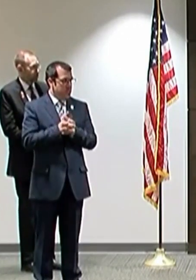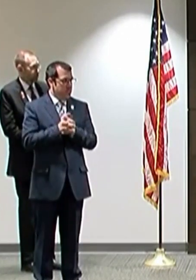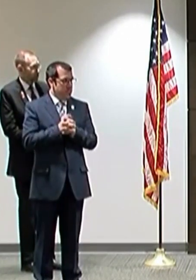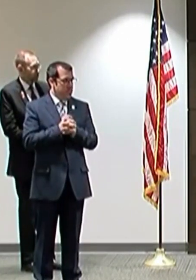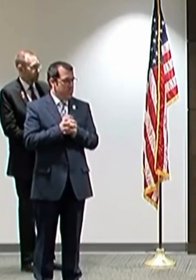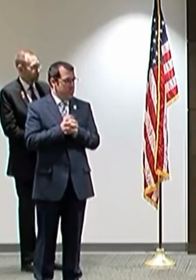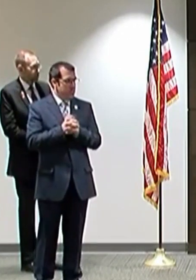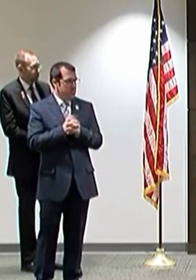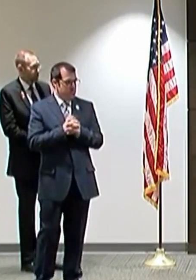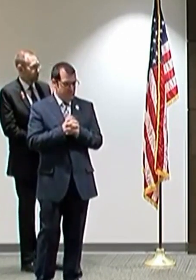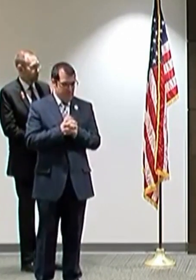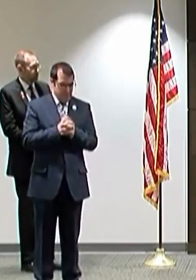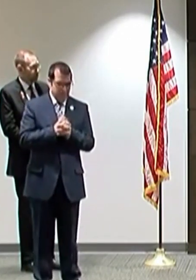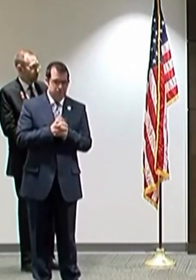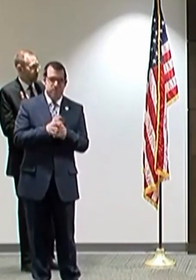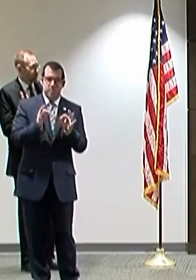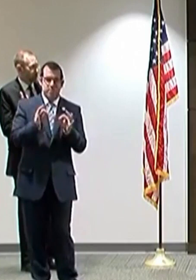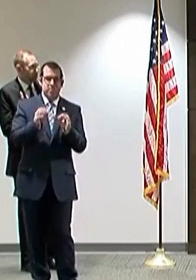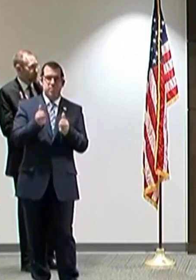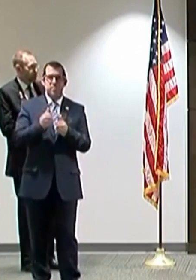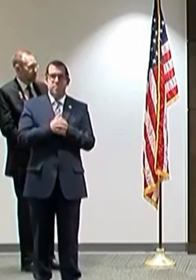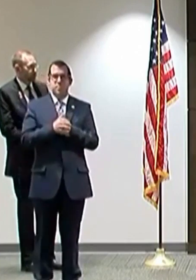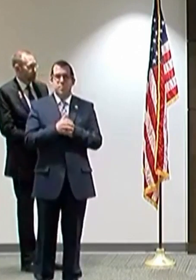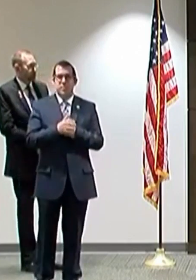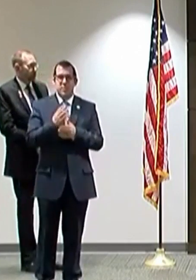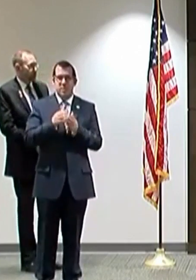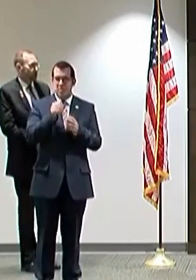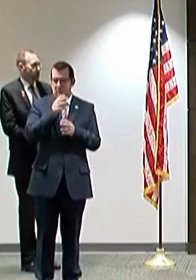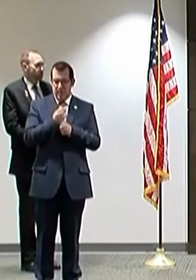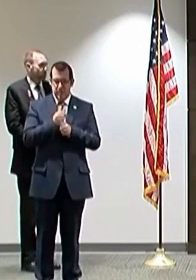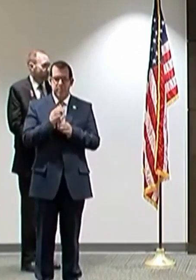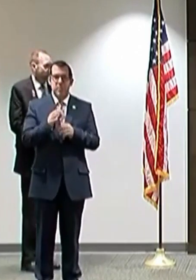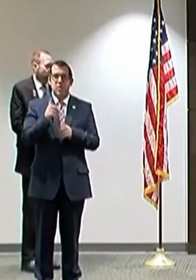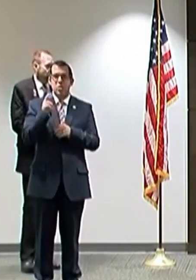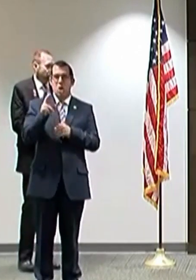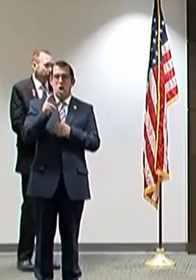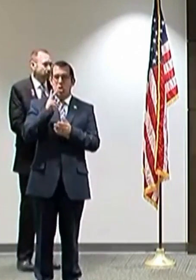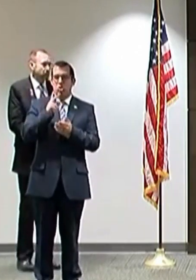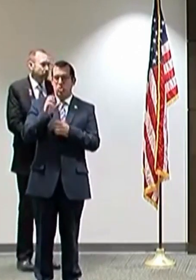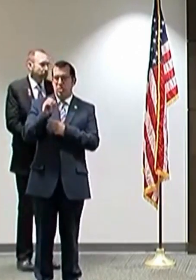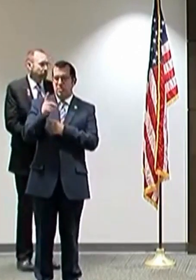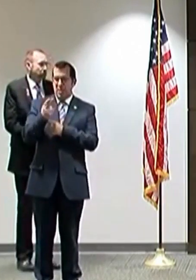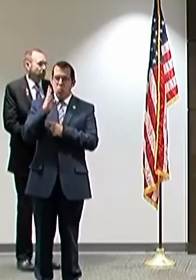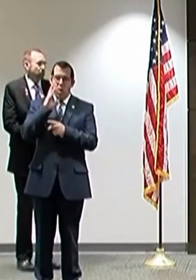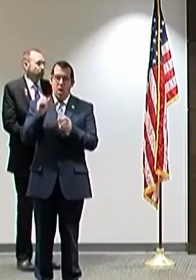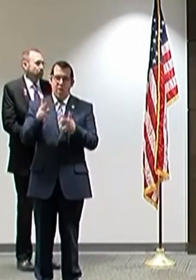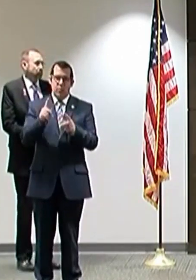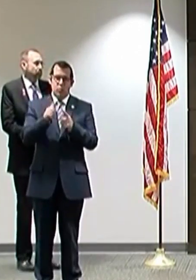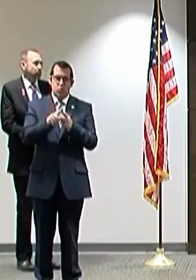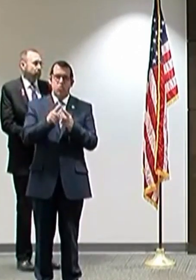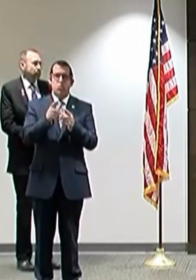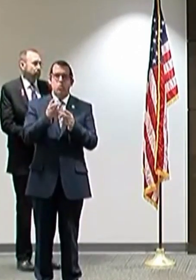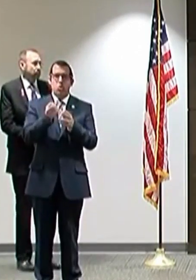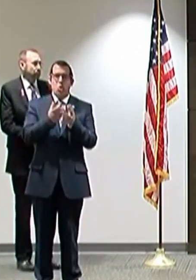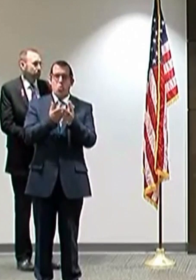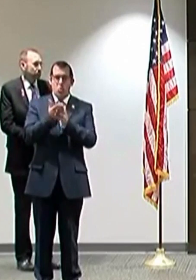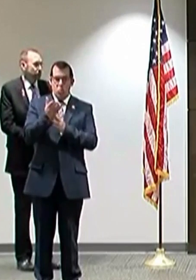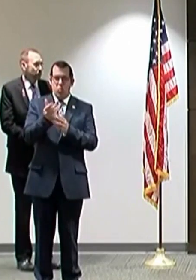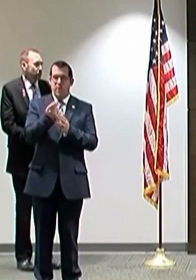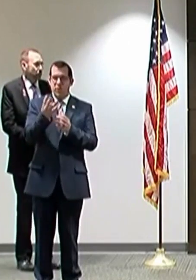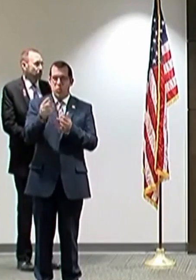What's that? Okay, that's good. All right, we'll, Dr. Smith will have an opportunity to go through a couple of those